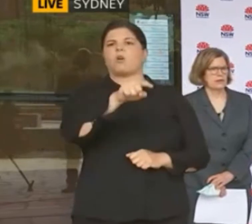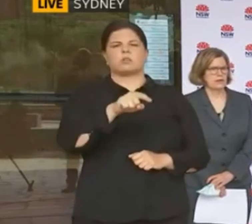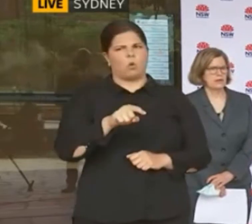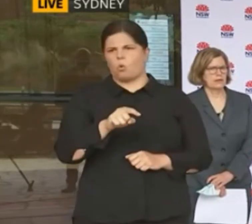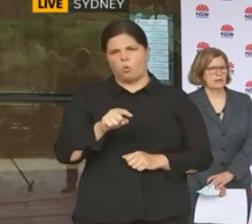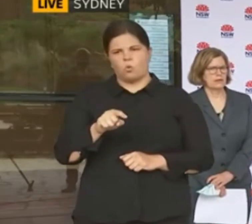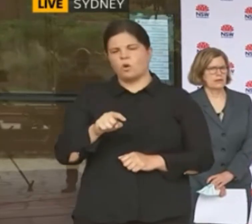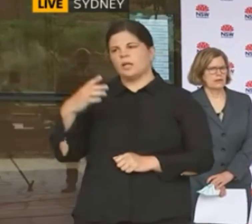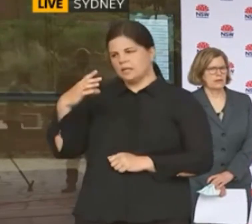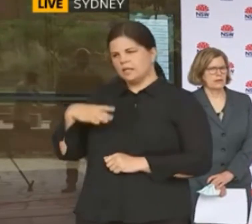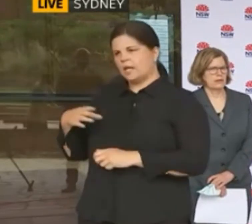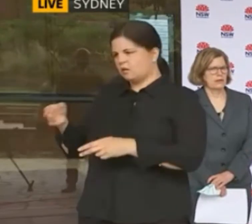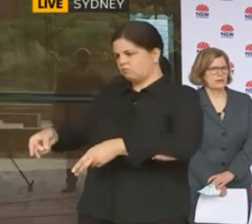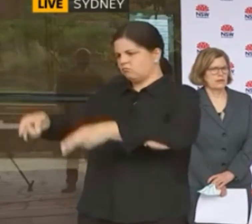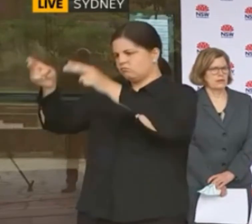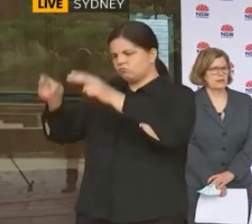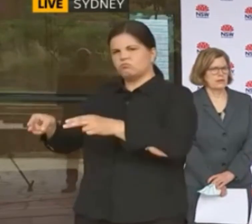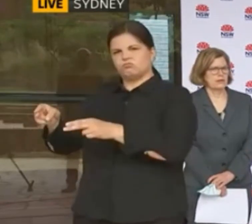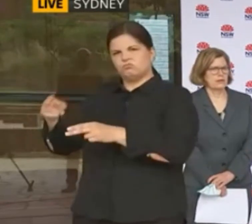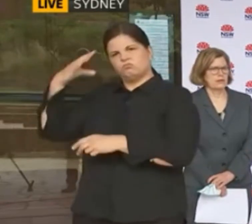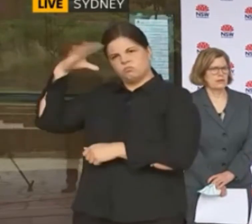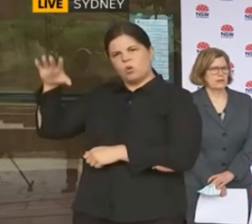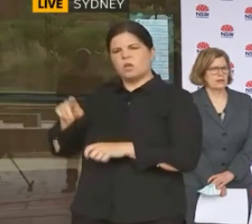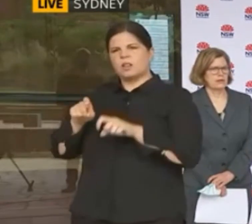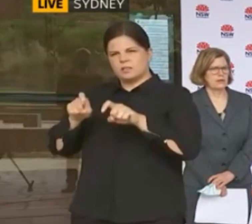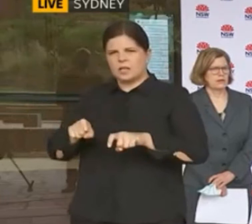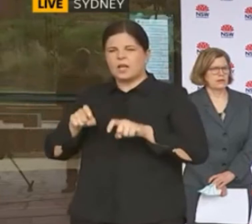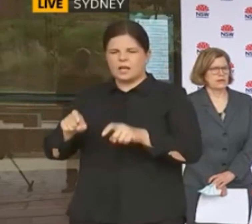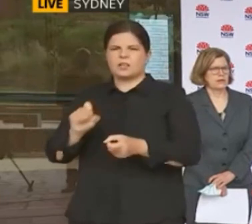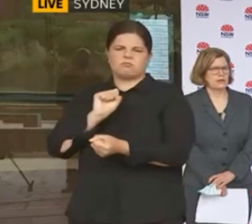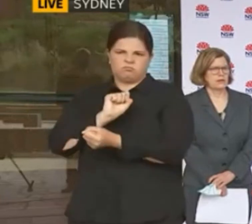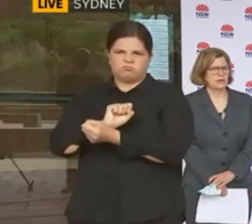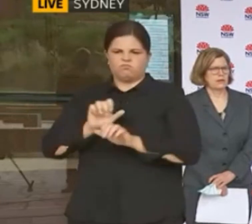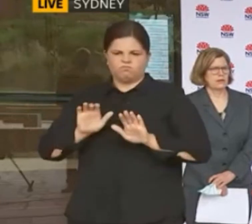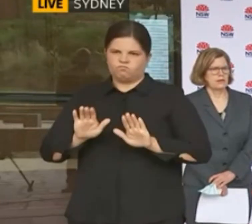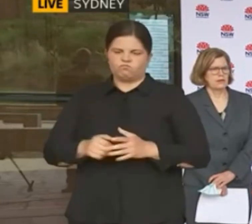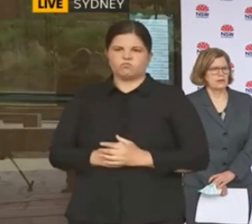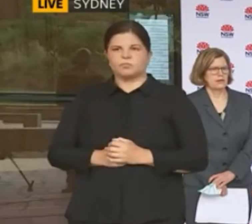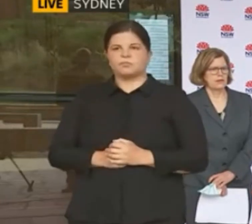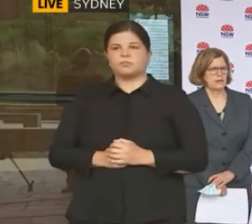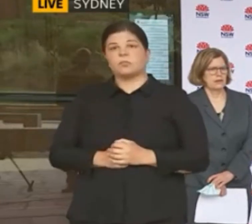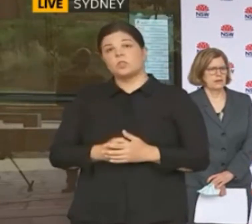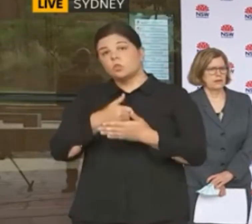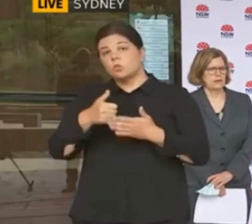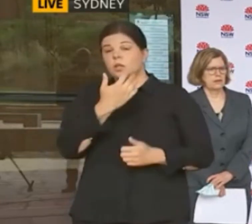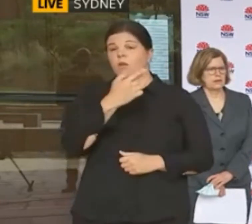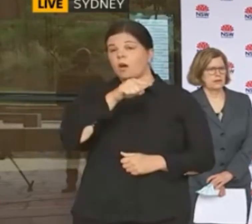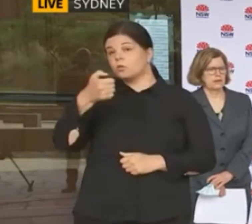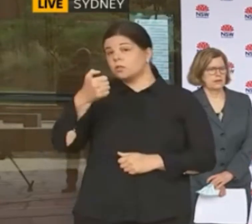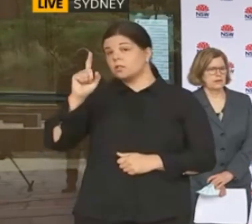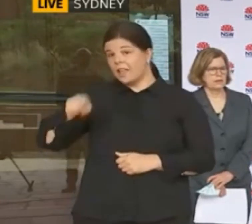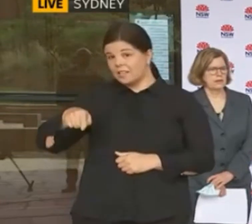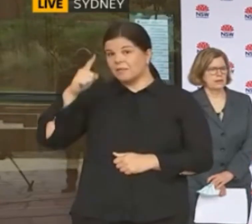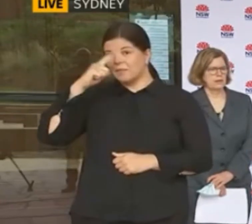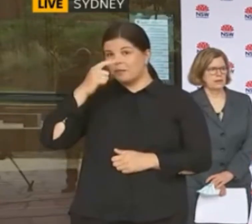14-day isolation. And of course, what we have been doing in New South Wales is providing on a daily basis, we have between 5,000 and 6,000 people in